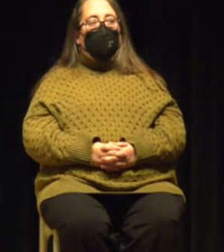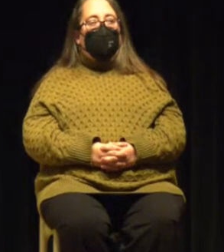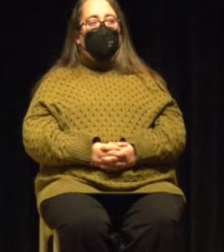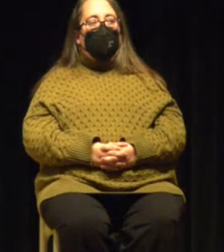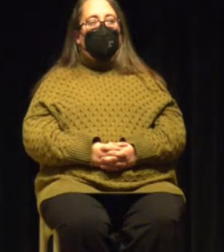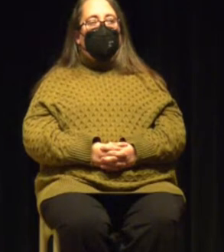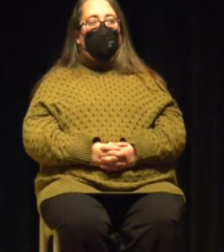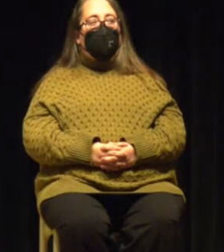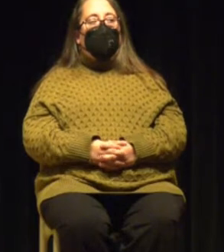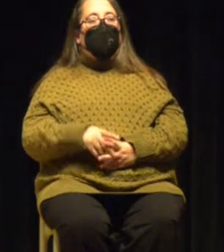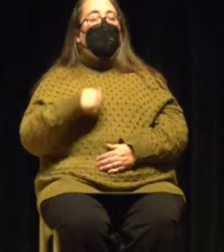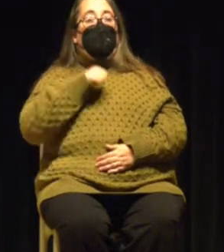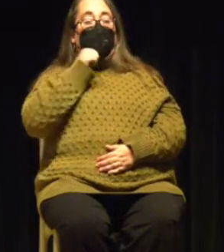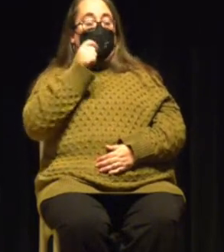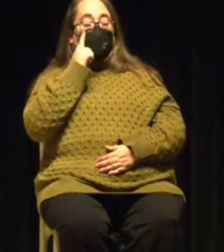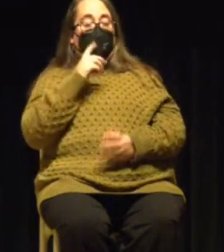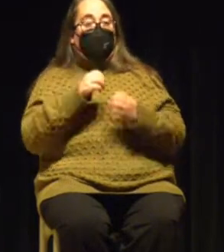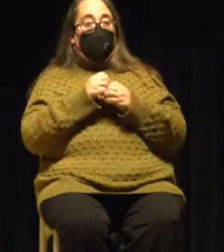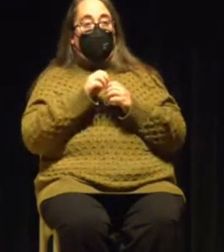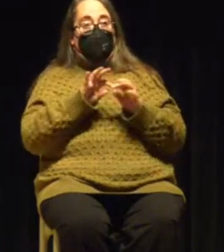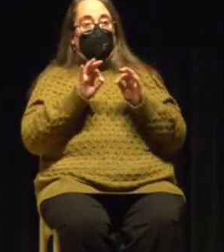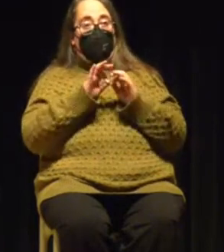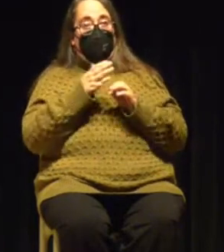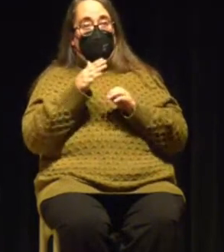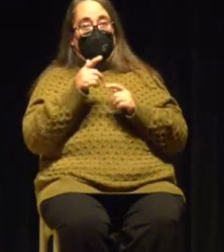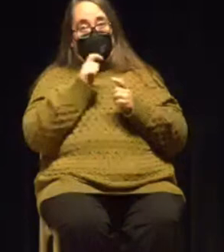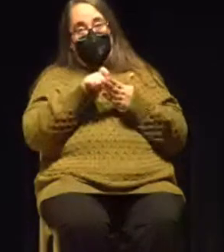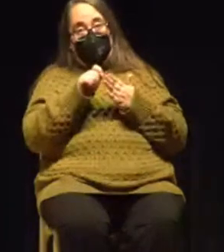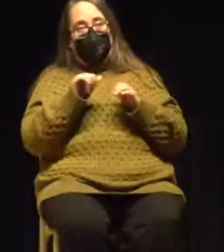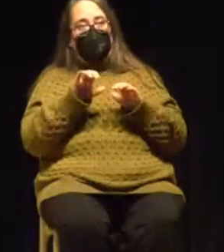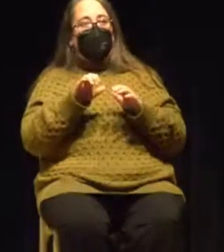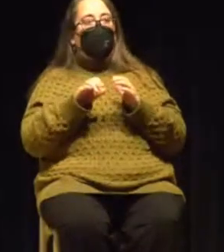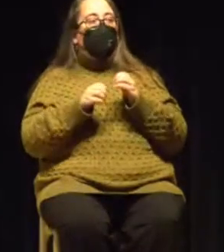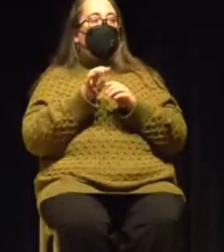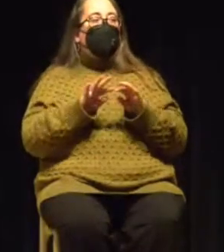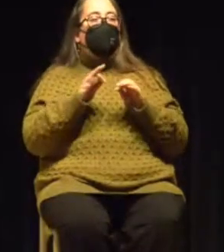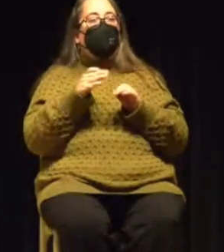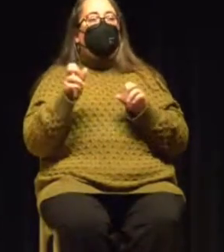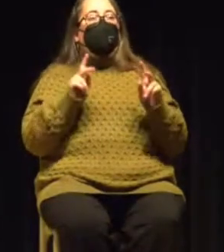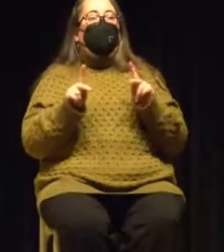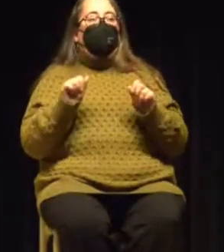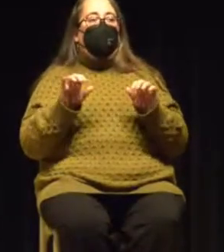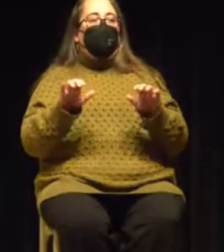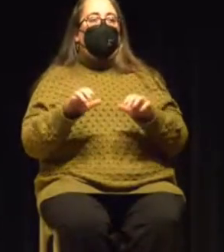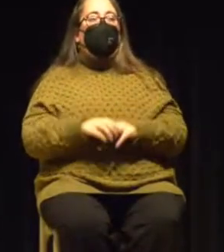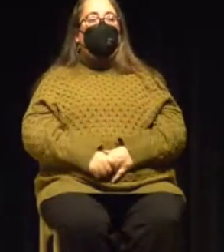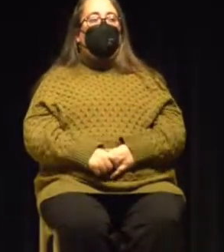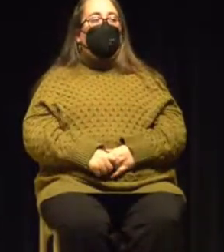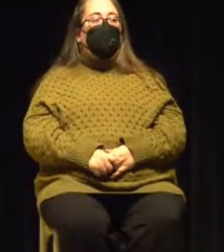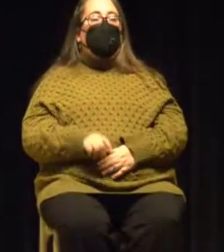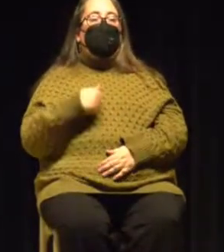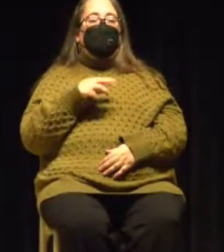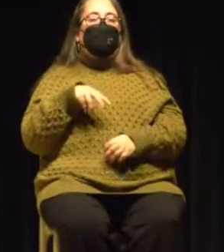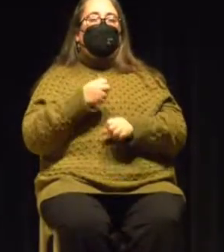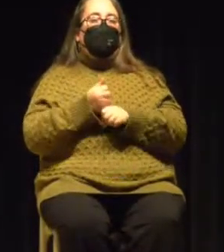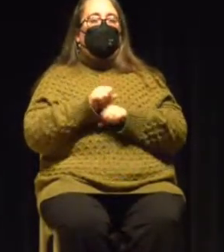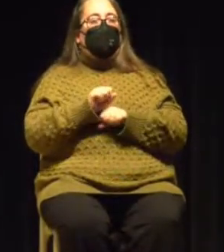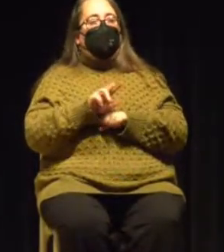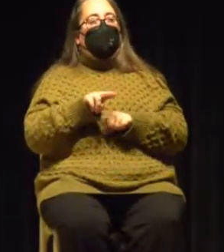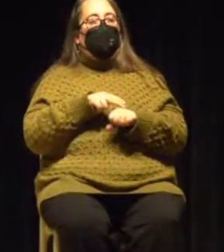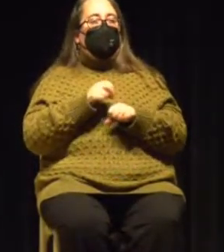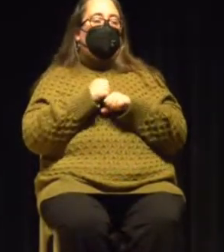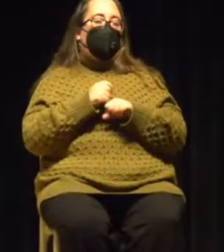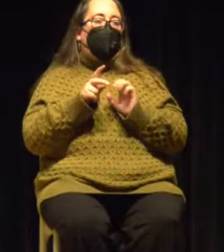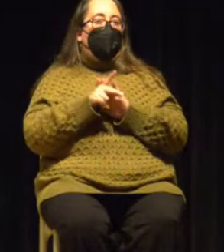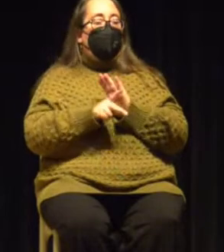I don't just think it's the most important thing that a writer can do. I think it's the most important thing human beings can do, frankly. You know, I spent 6 years working in national security